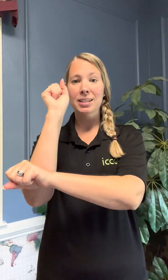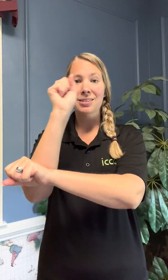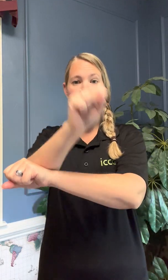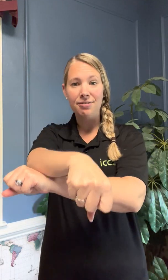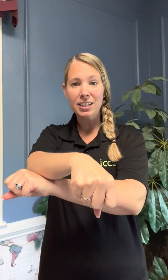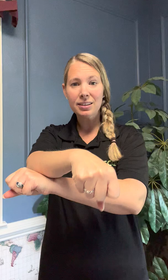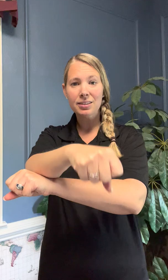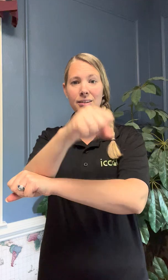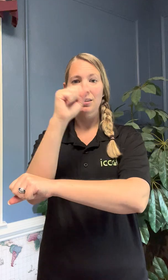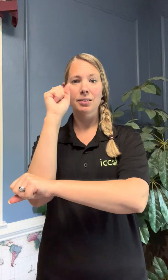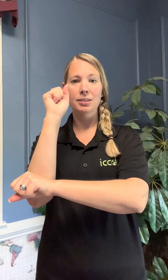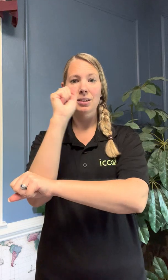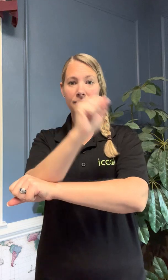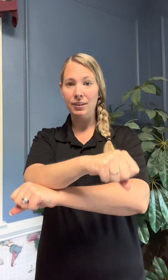is defeat, defeat.